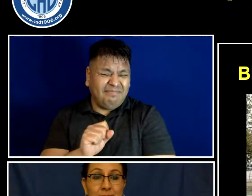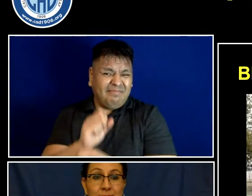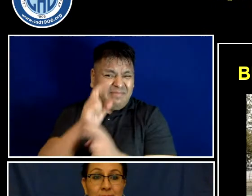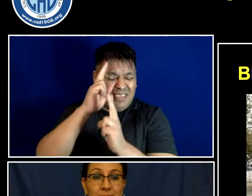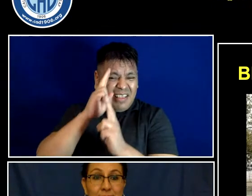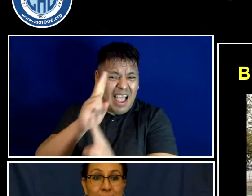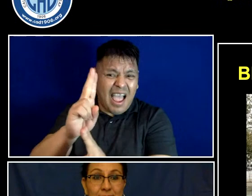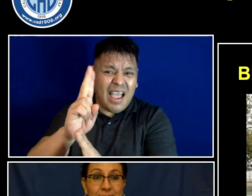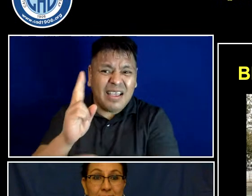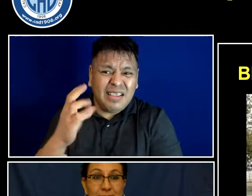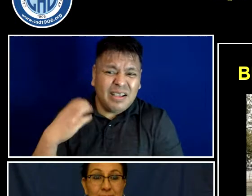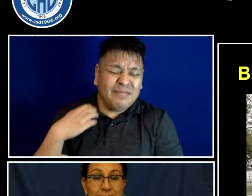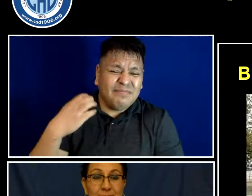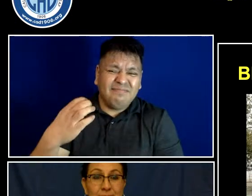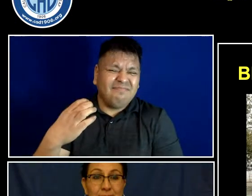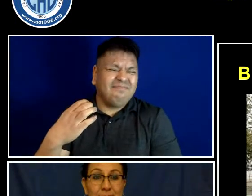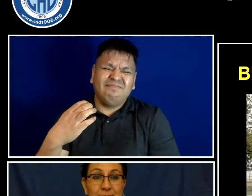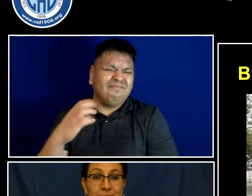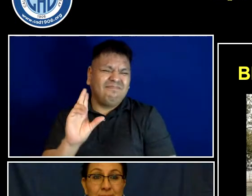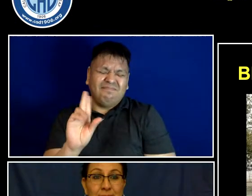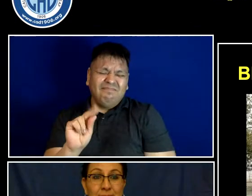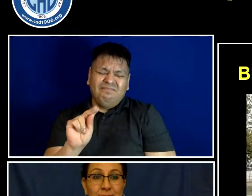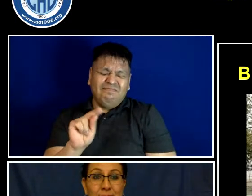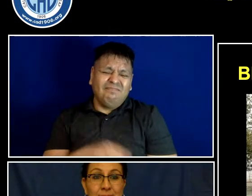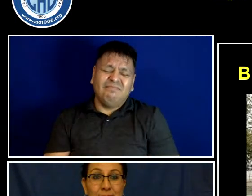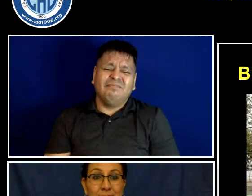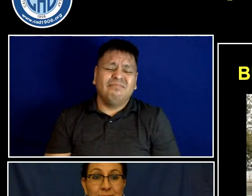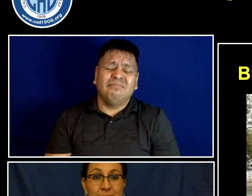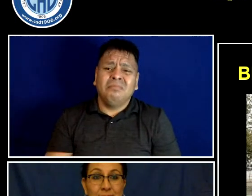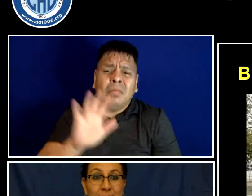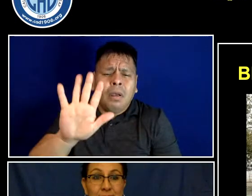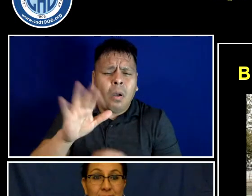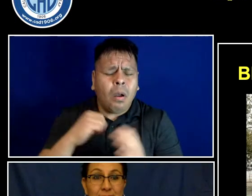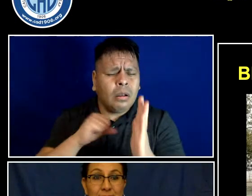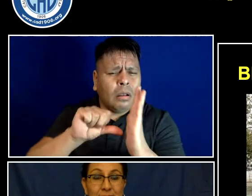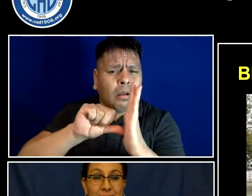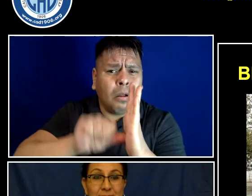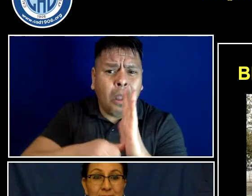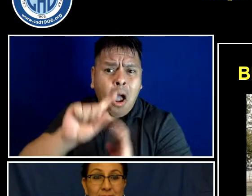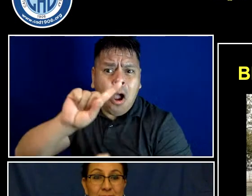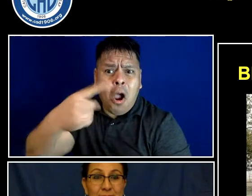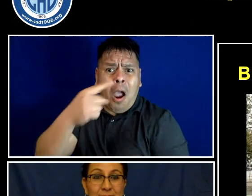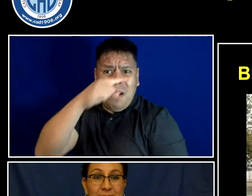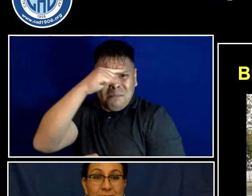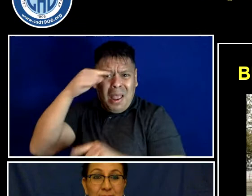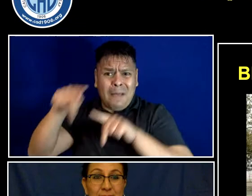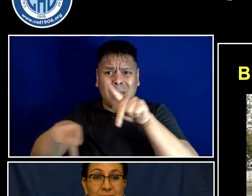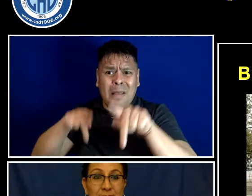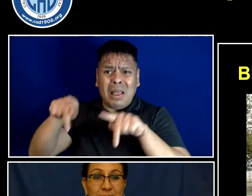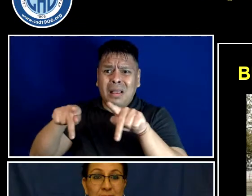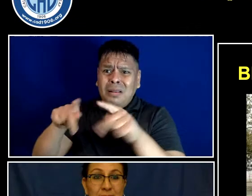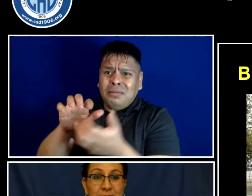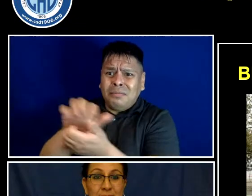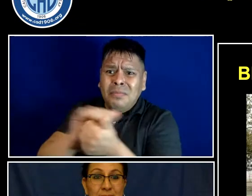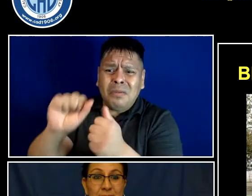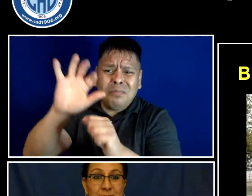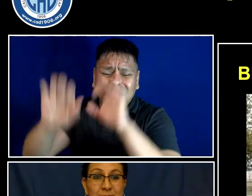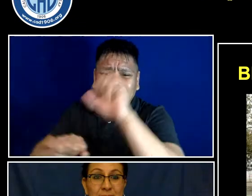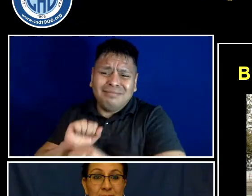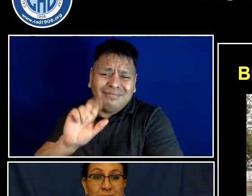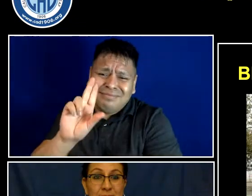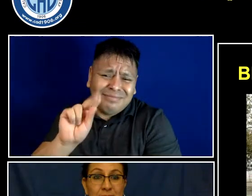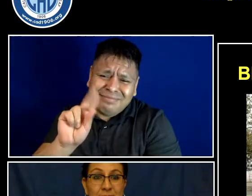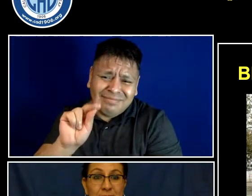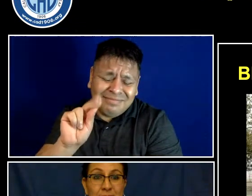and people would like them removed from their positions. And there's a growing consensus that